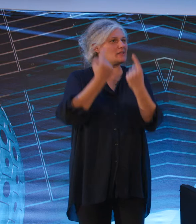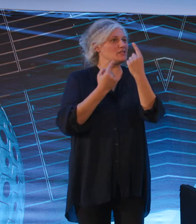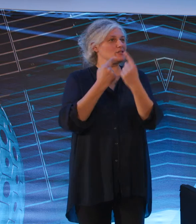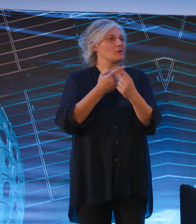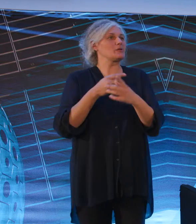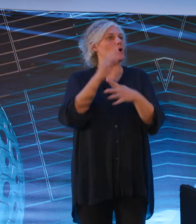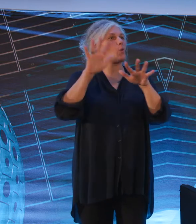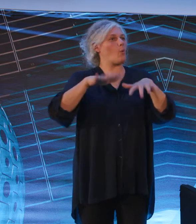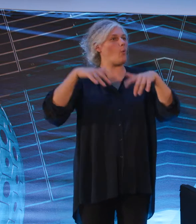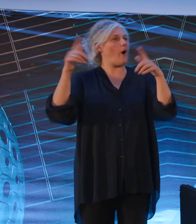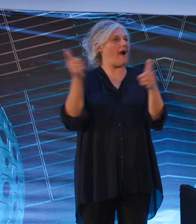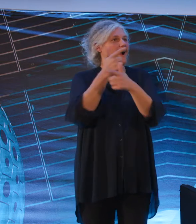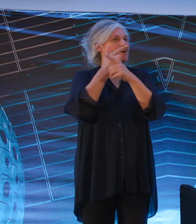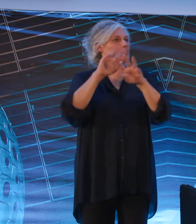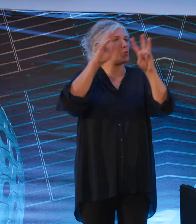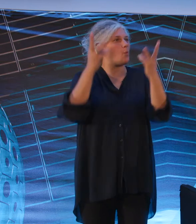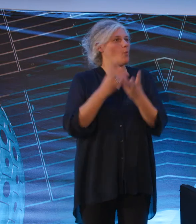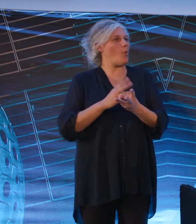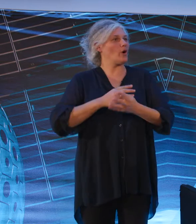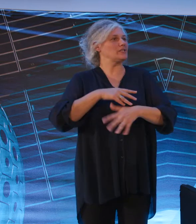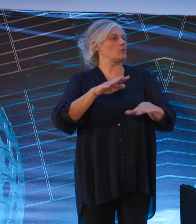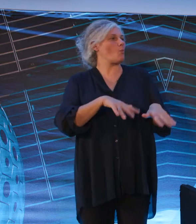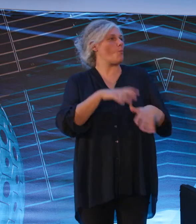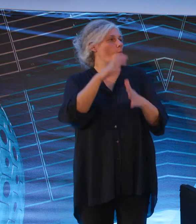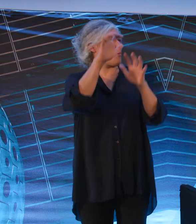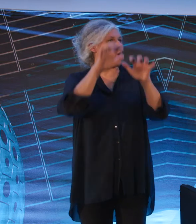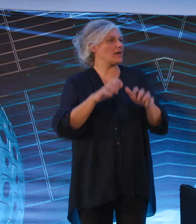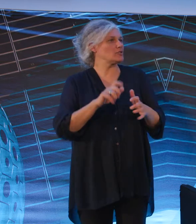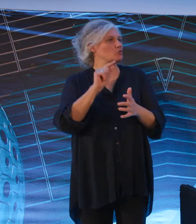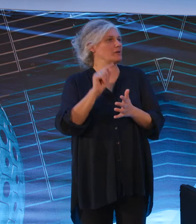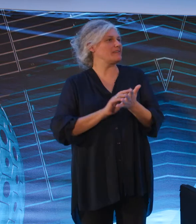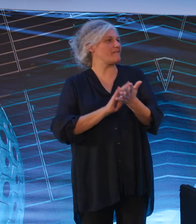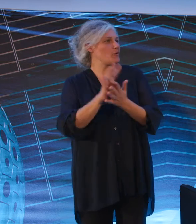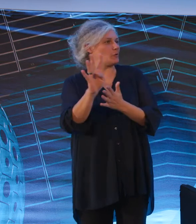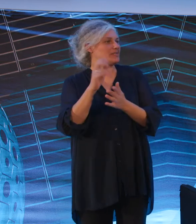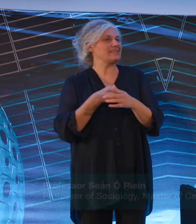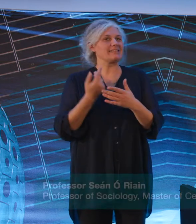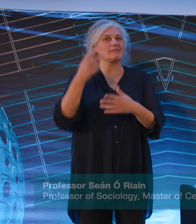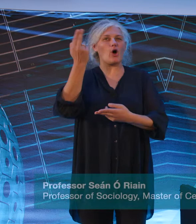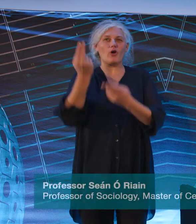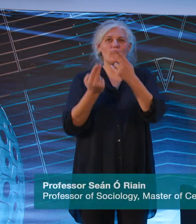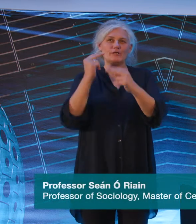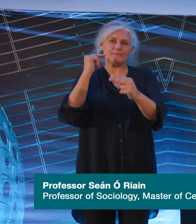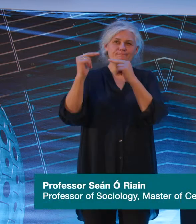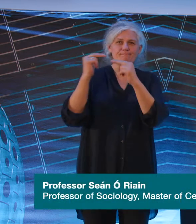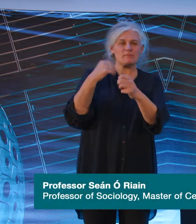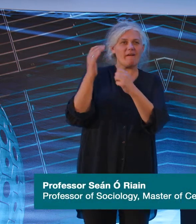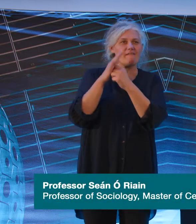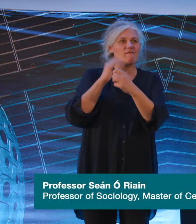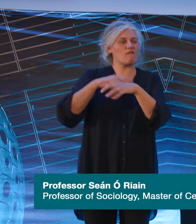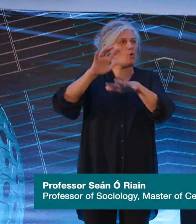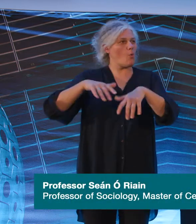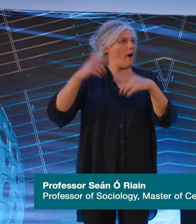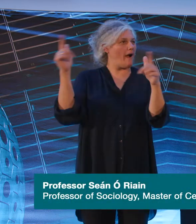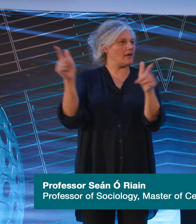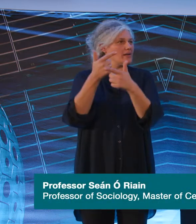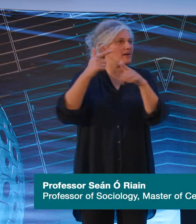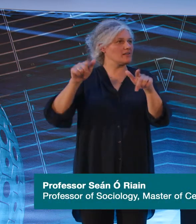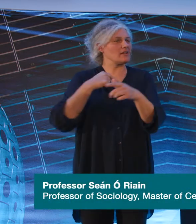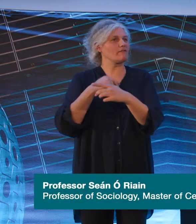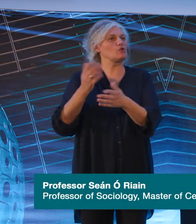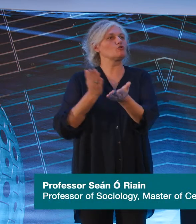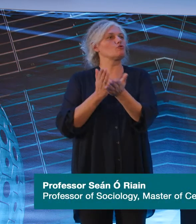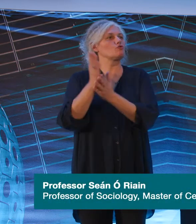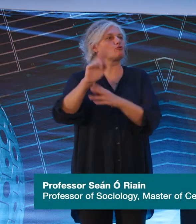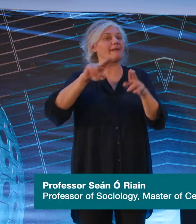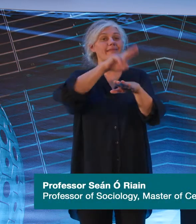competition in Wales in 2014, and auditioned members of the choir become ambassadors for the university through